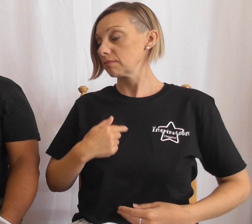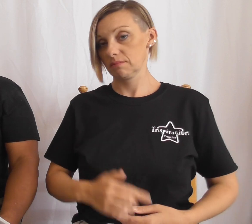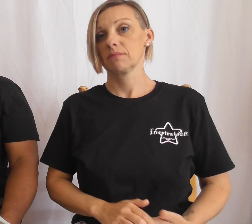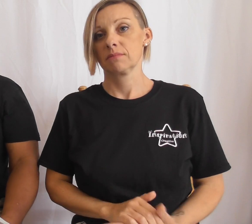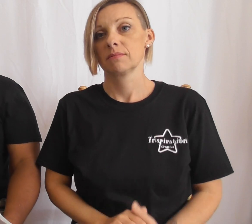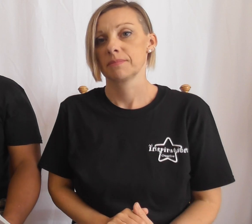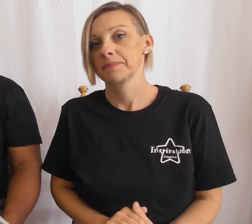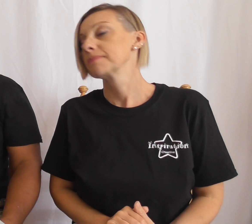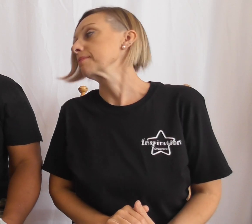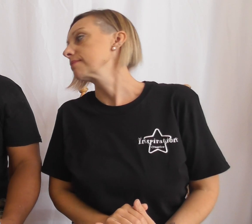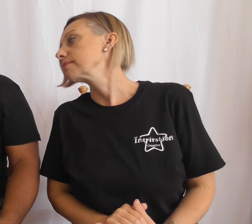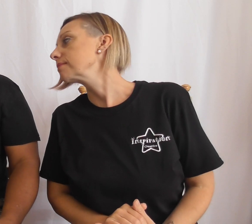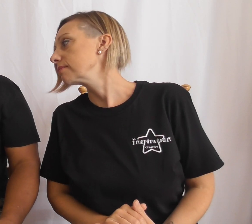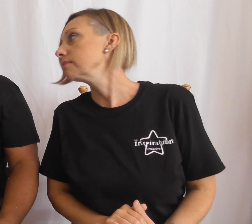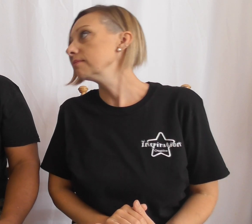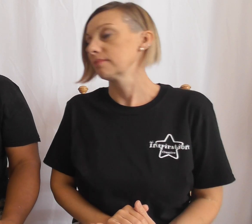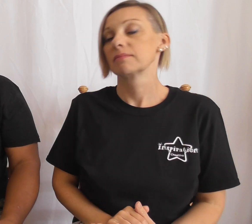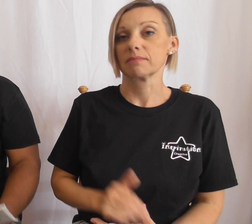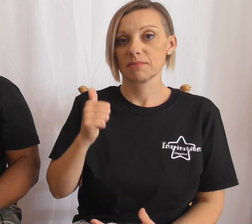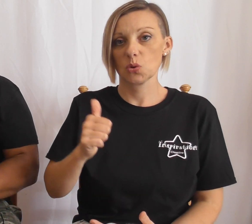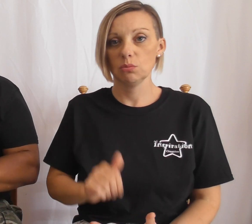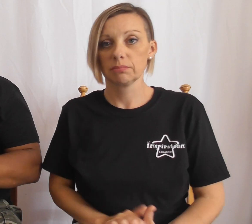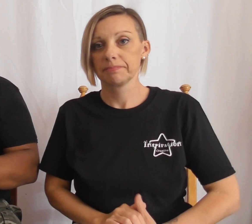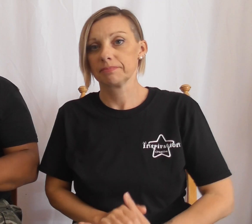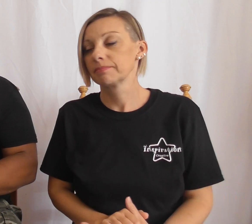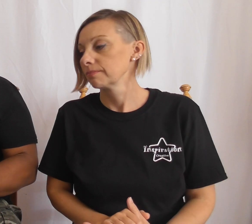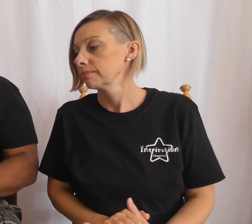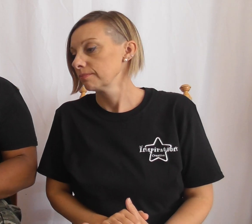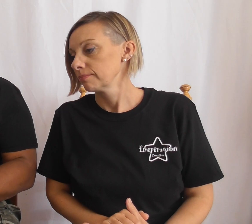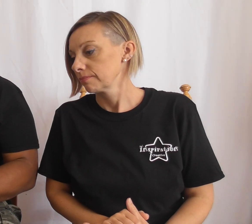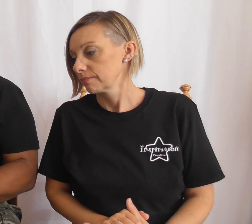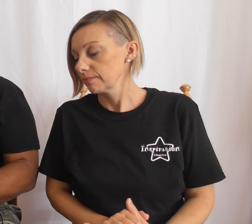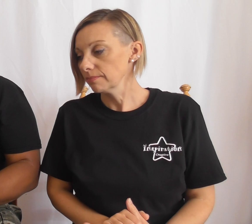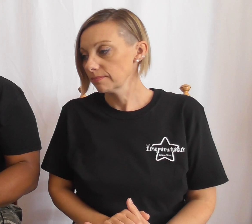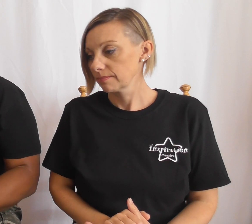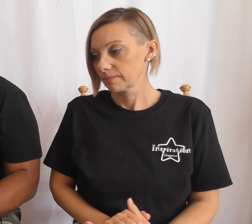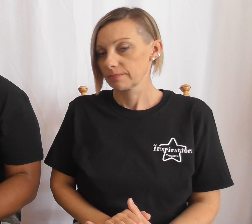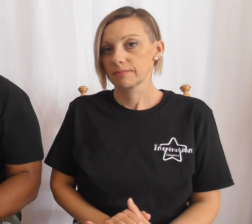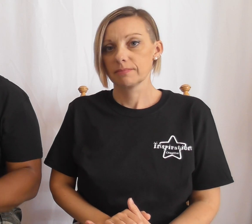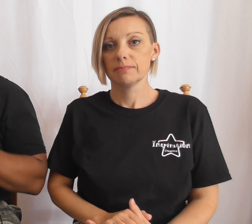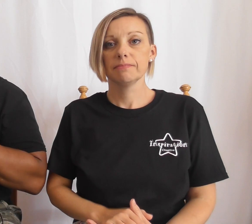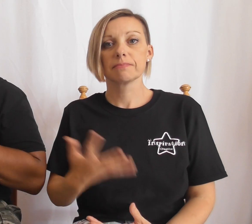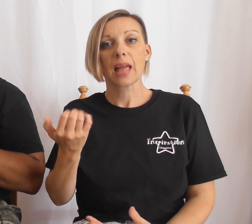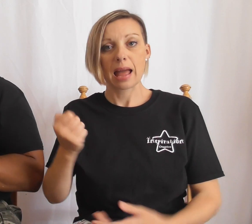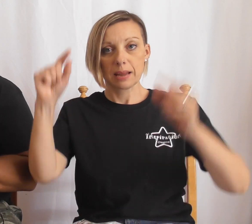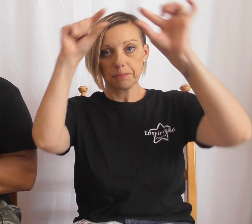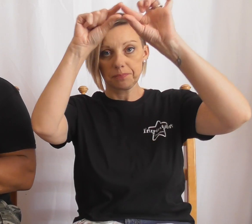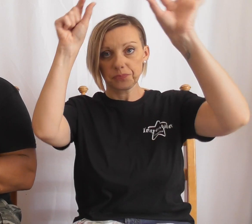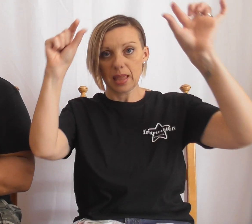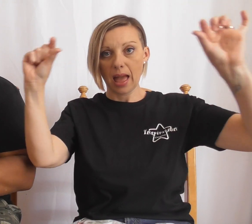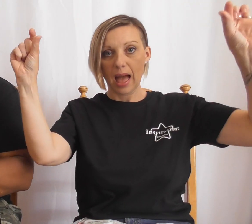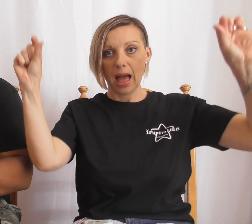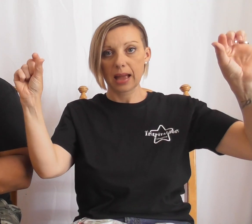Yeah, my one is all right as well. Yeah. Cool. It was hanging up, by the way, in my